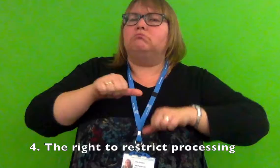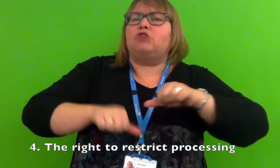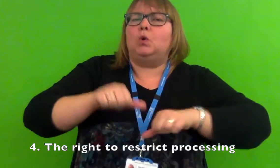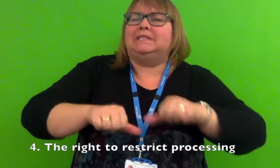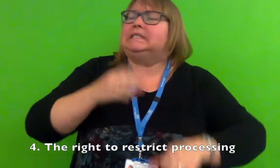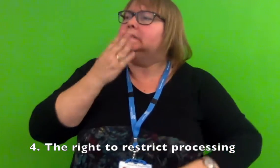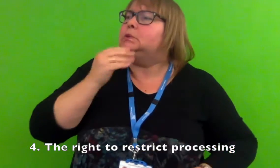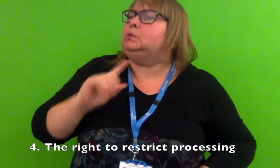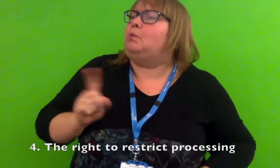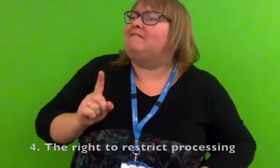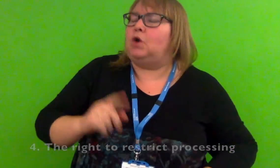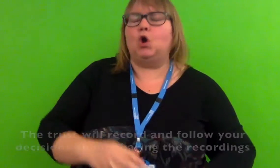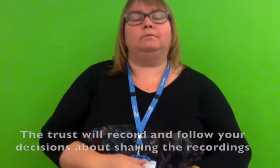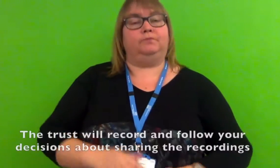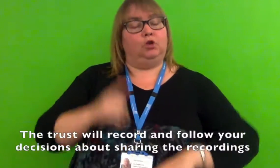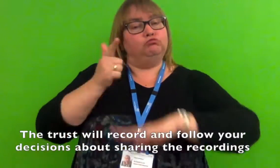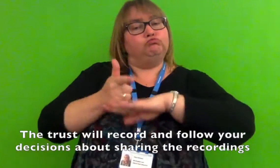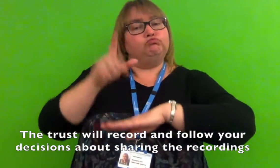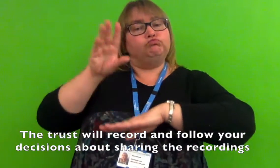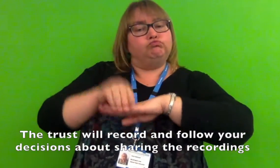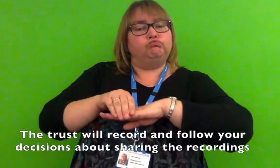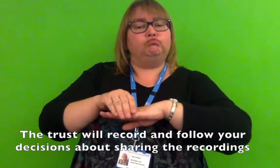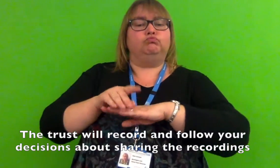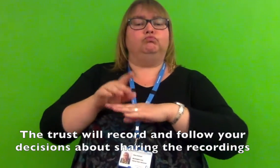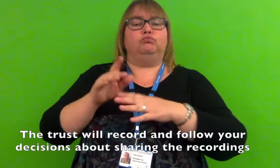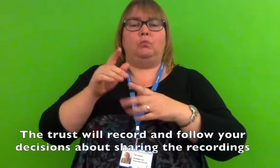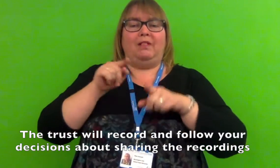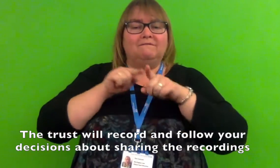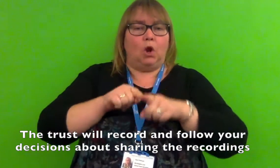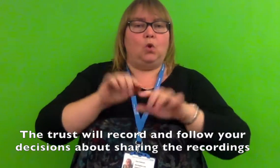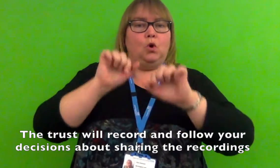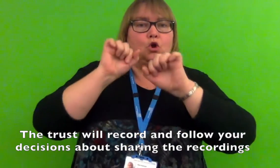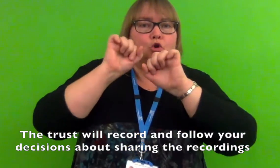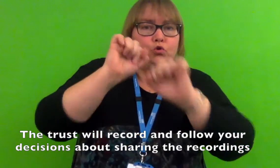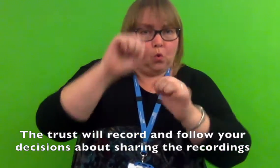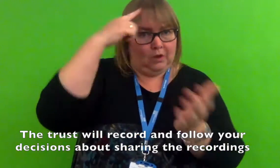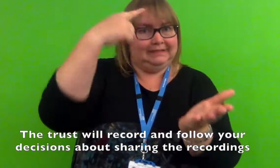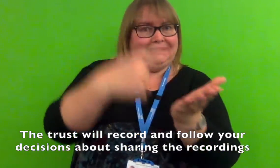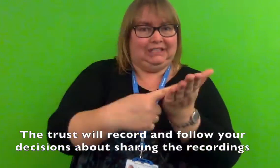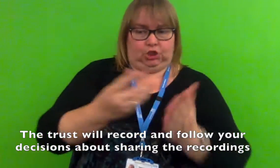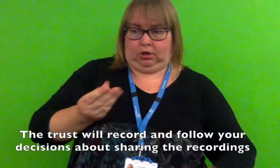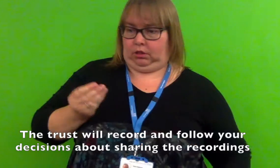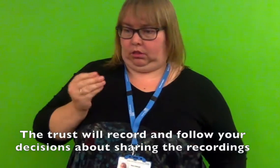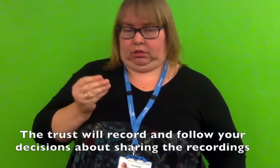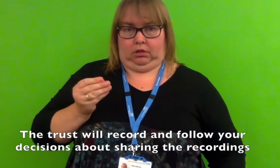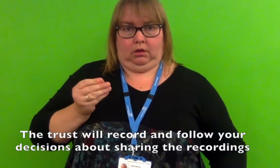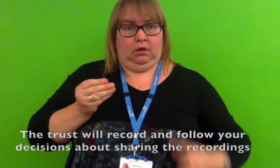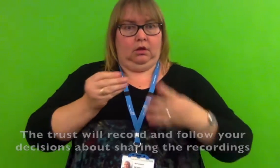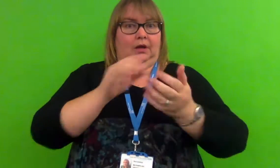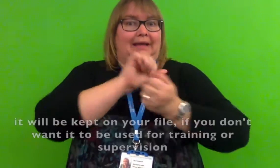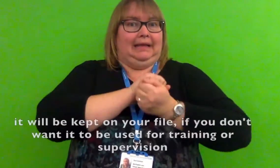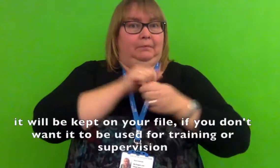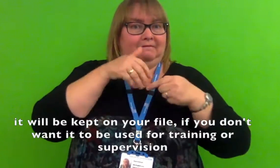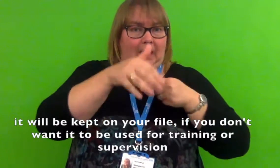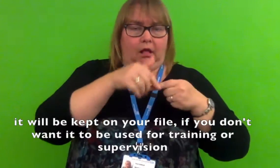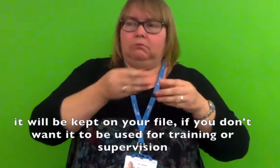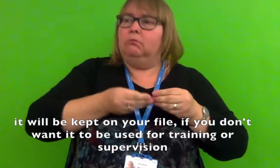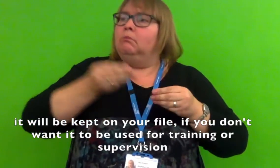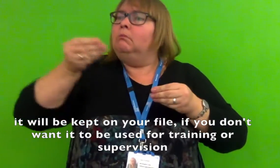supervision purposes. The right to restrict processing. The Trust will record and follow your decisions about sharing the recordings. It